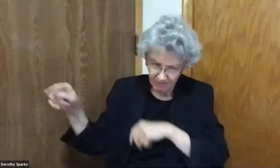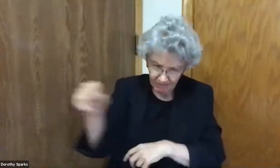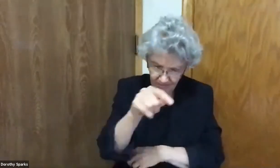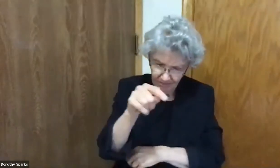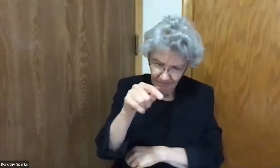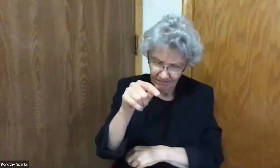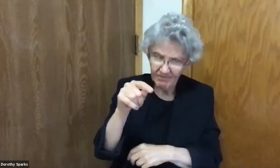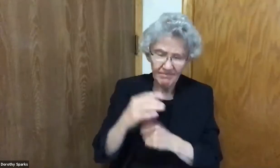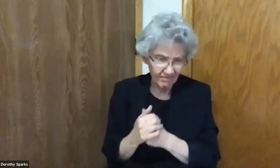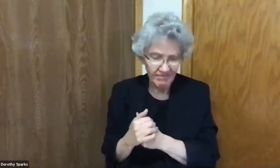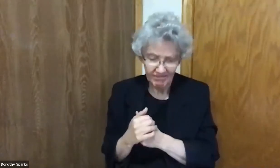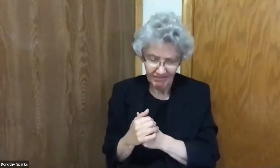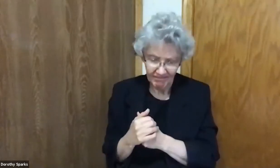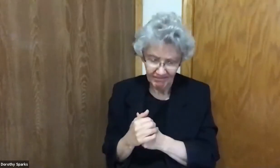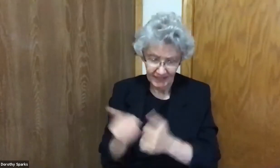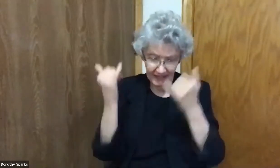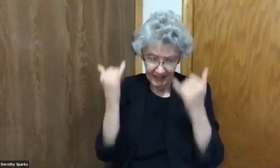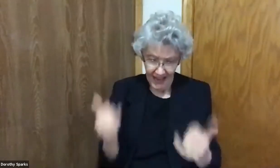Judah, and the other nations.